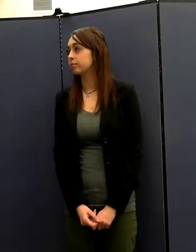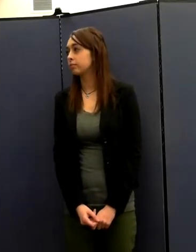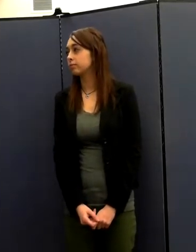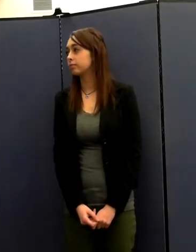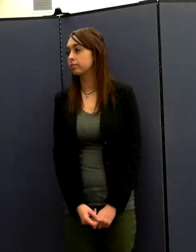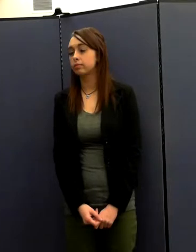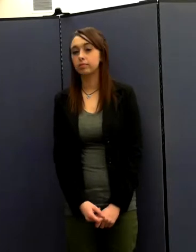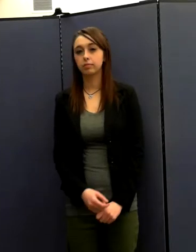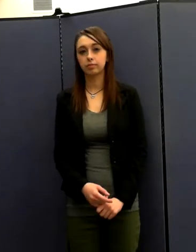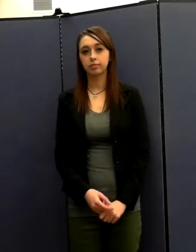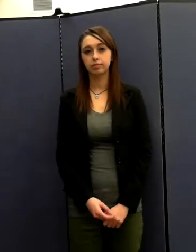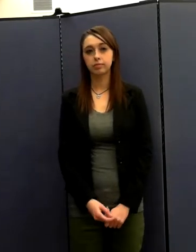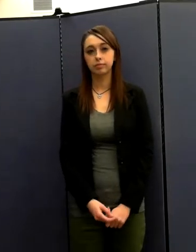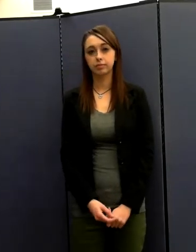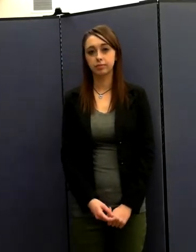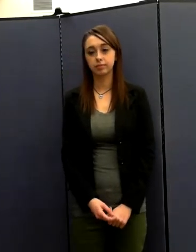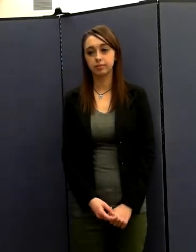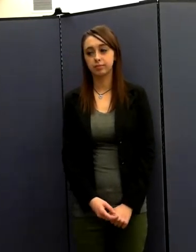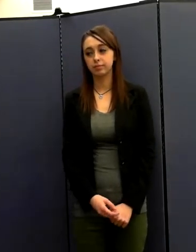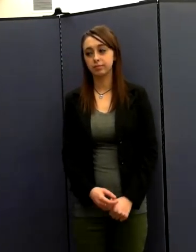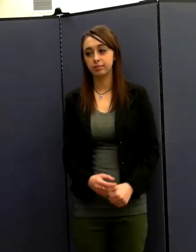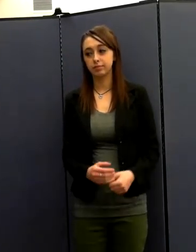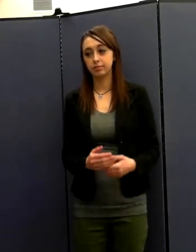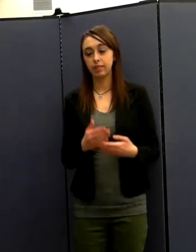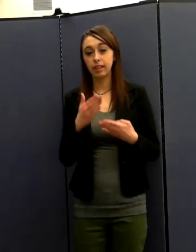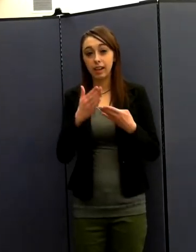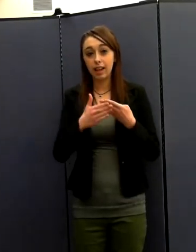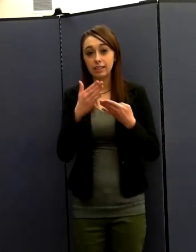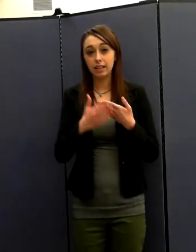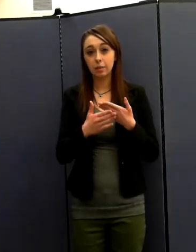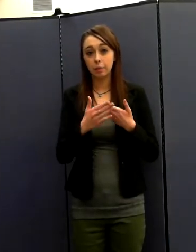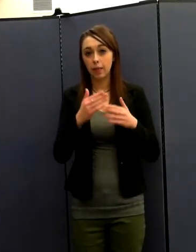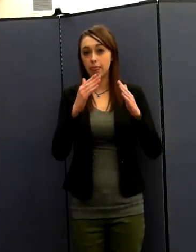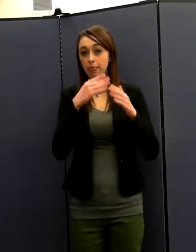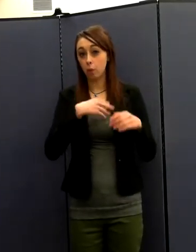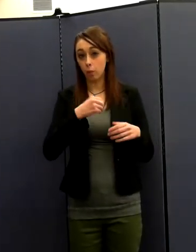he ends up at the White House.